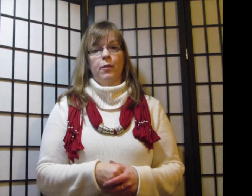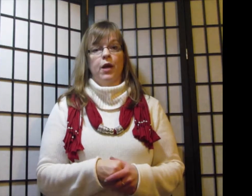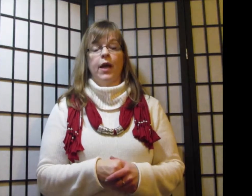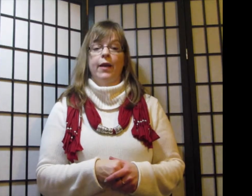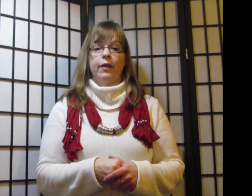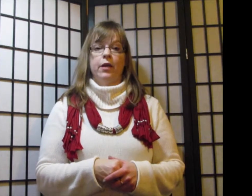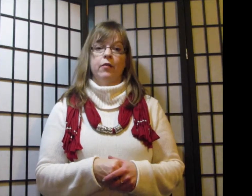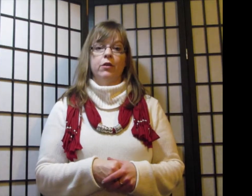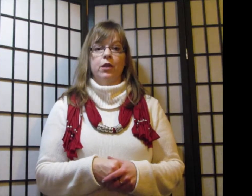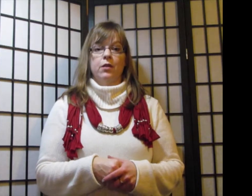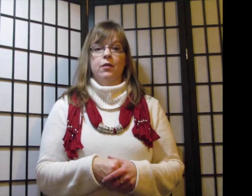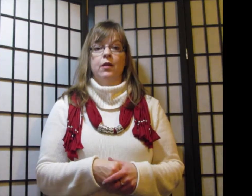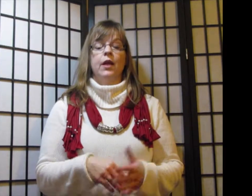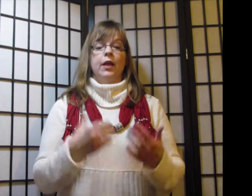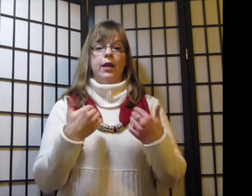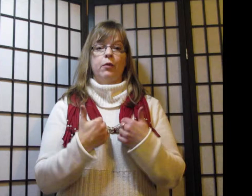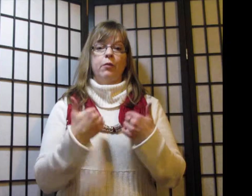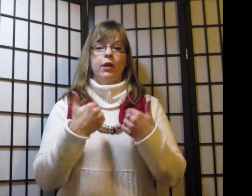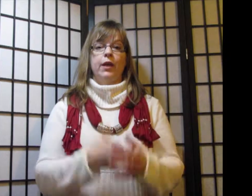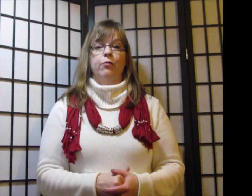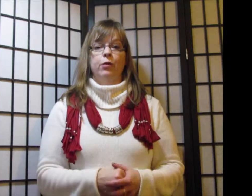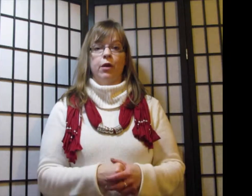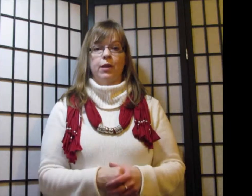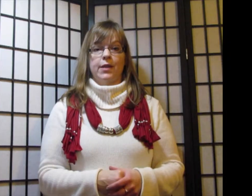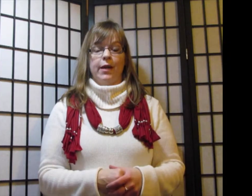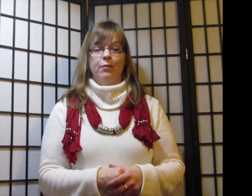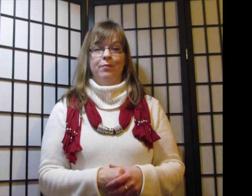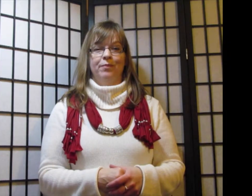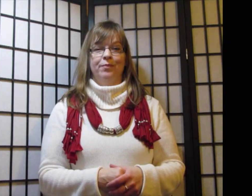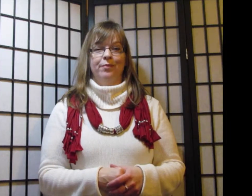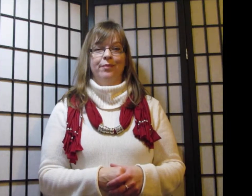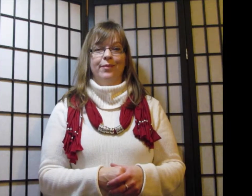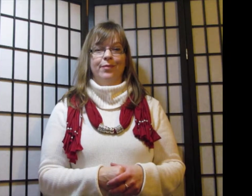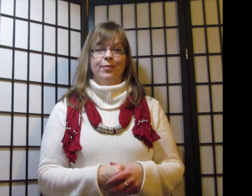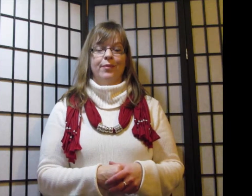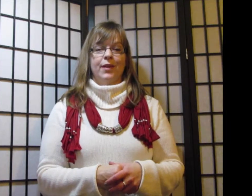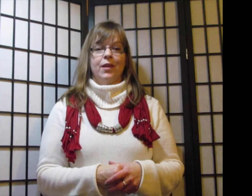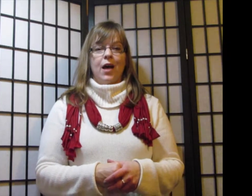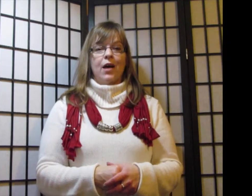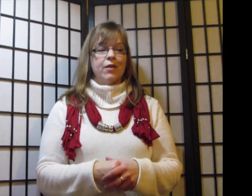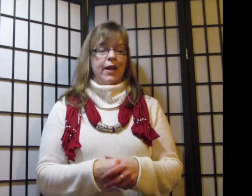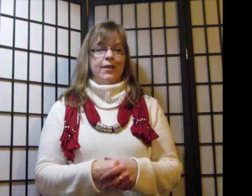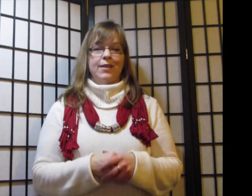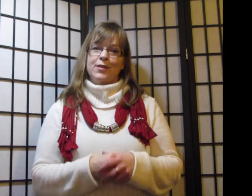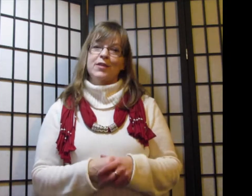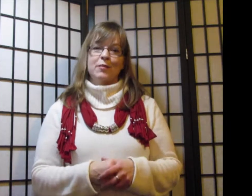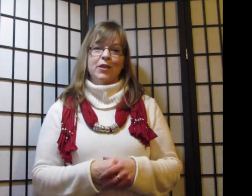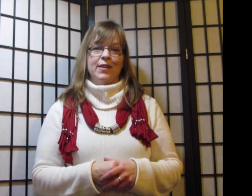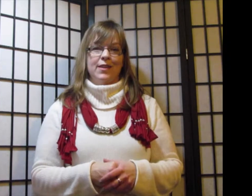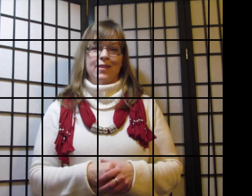mark at the end of their sentence, like we would if we wrote it down. All right, let's do some more sentences.